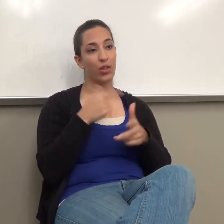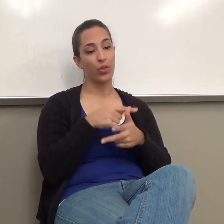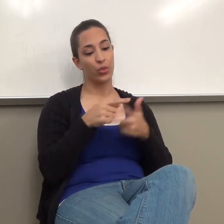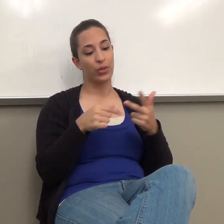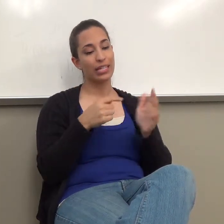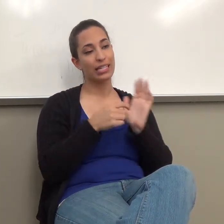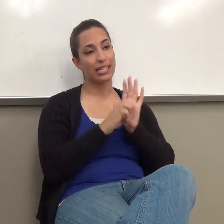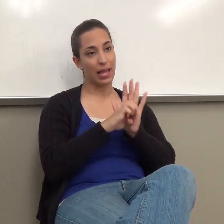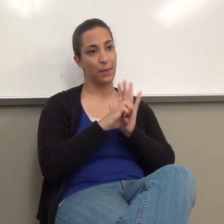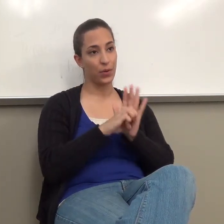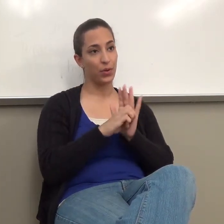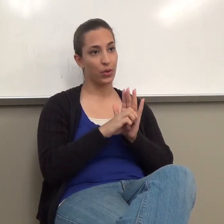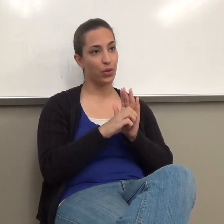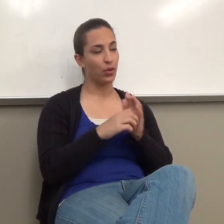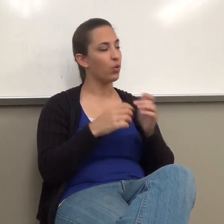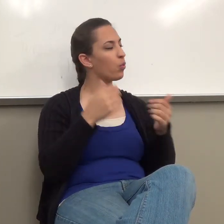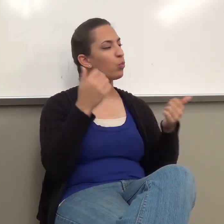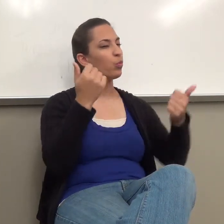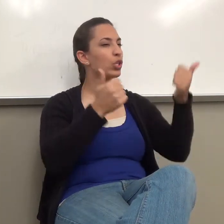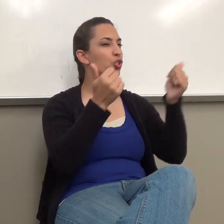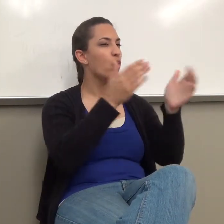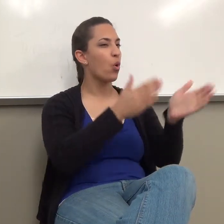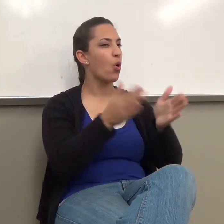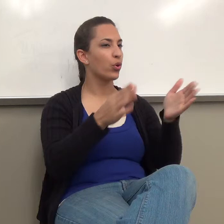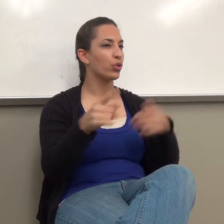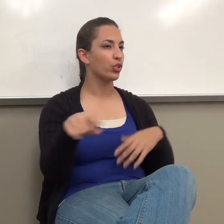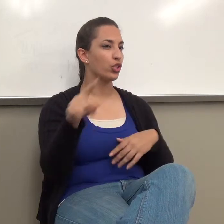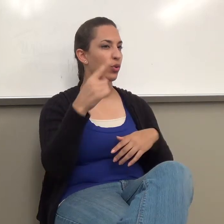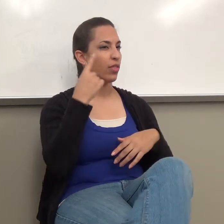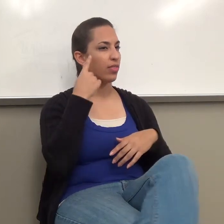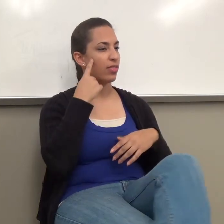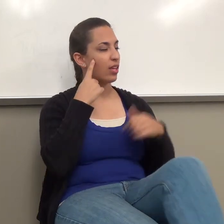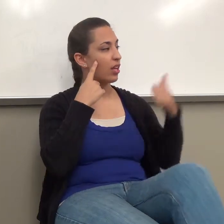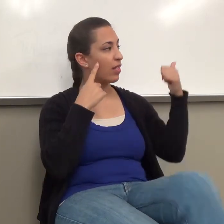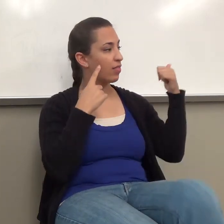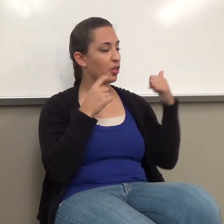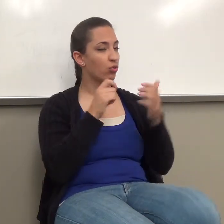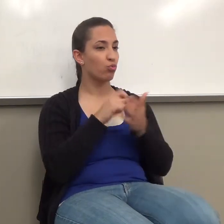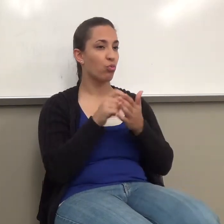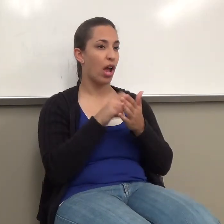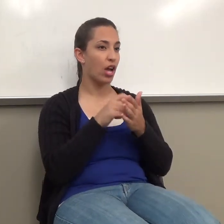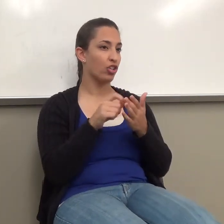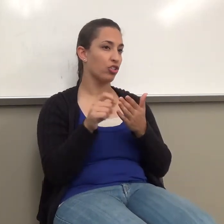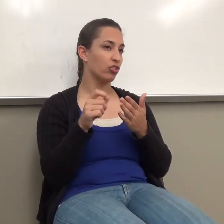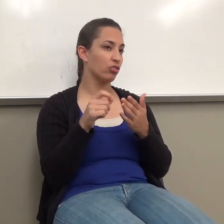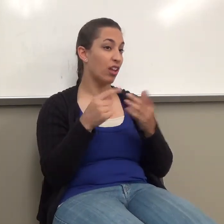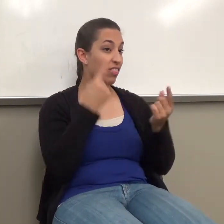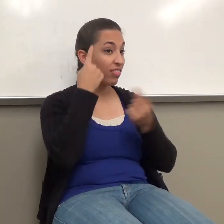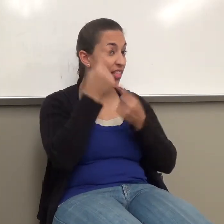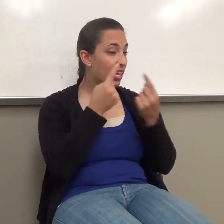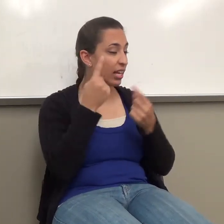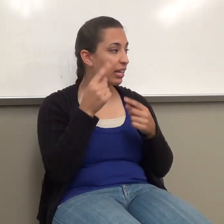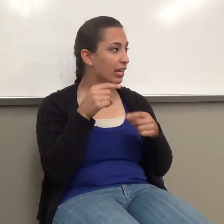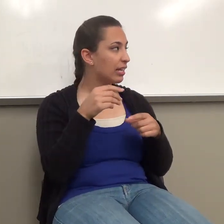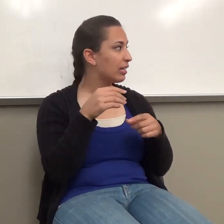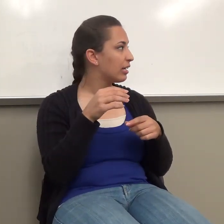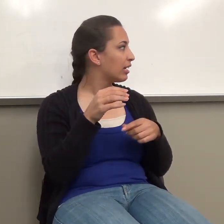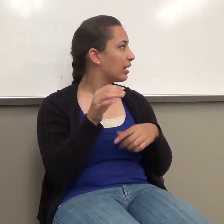What order do you think this writer did? Did this writer think in terms of these types of